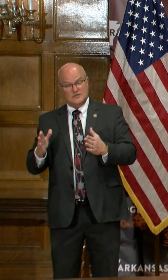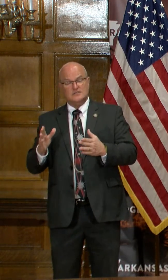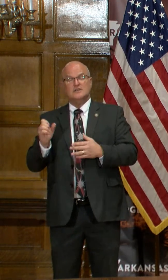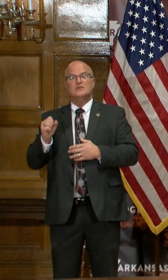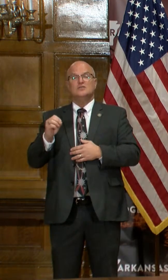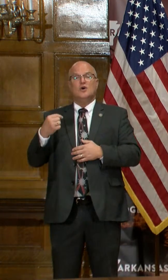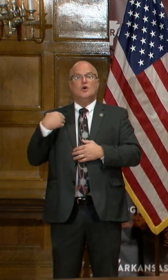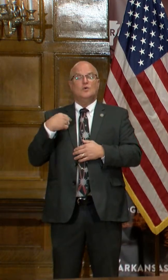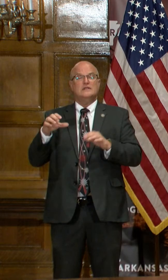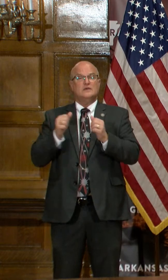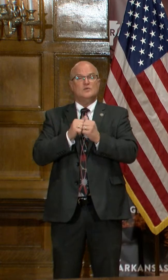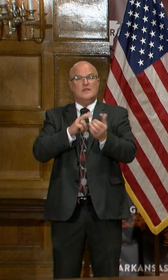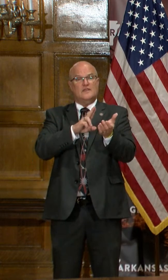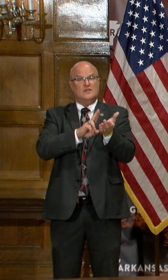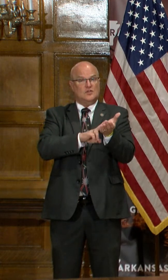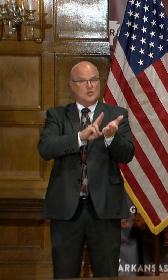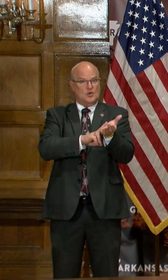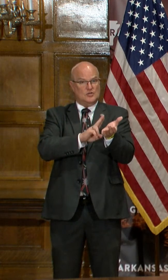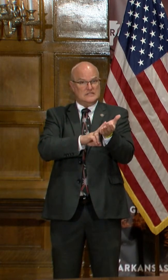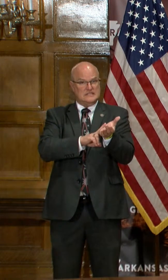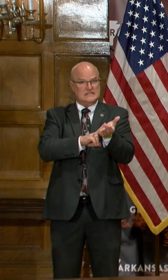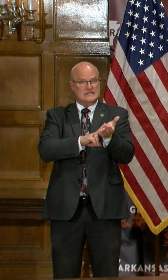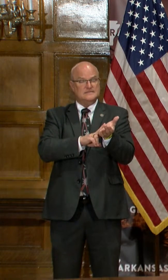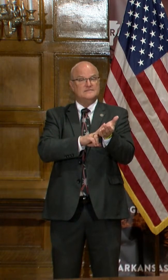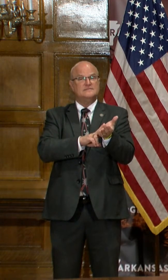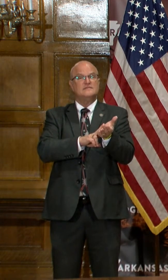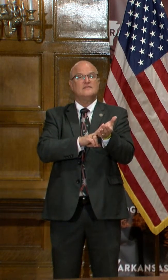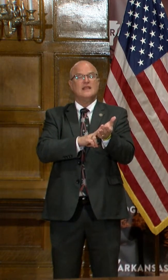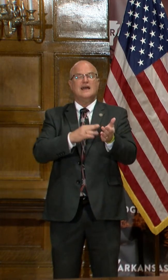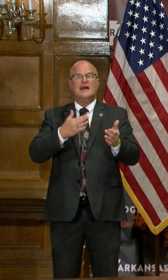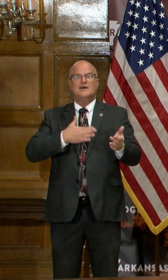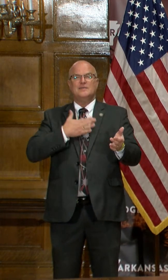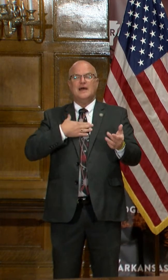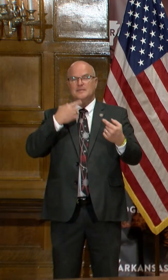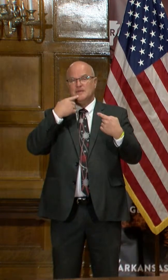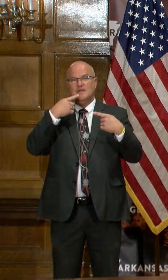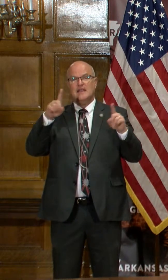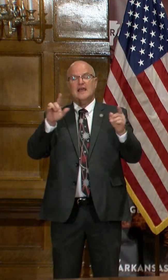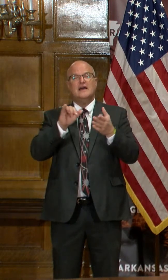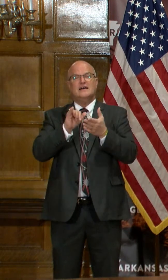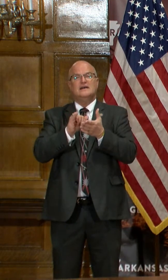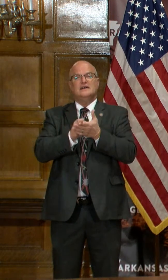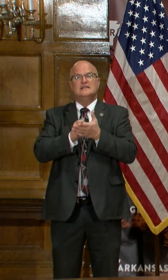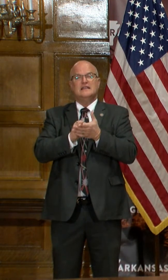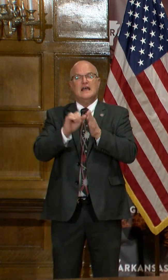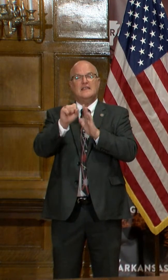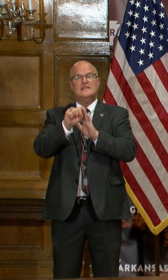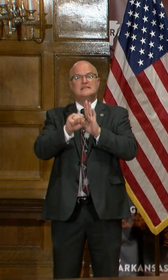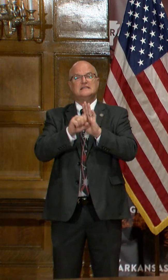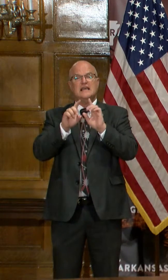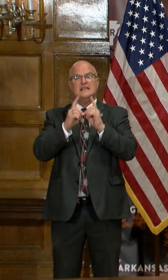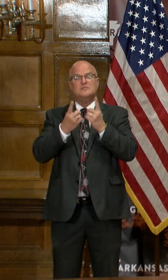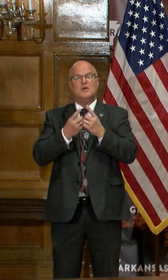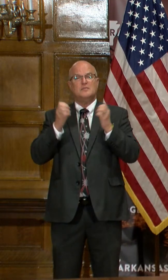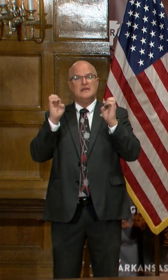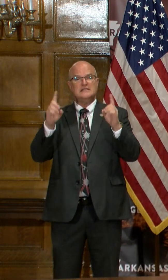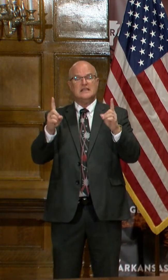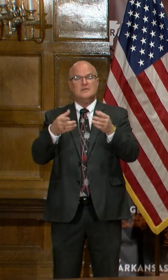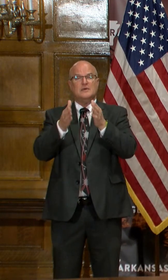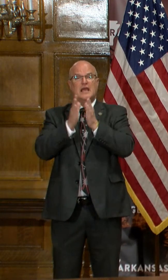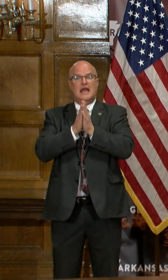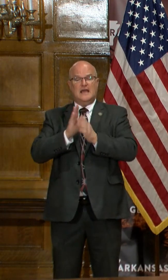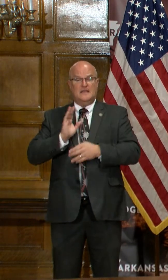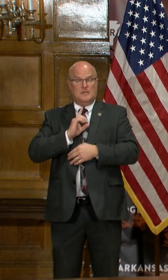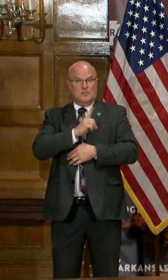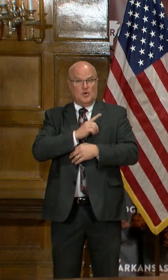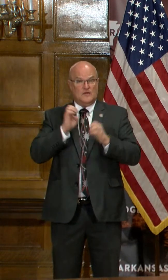just as we did with the nurses, I'm pleased to say that the State Department of Education will be asking the